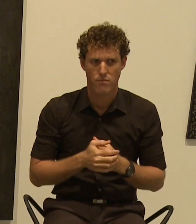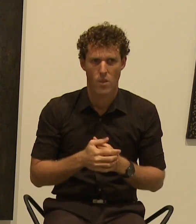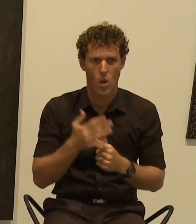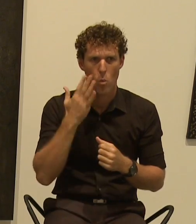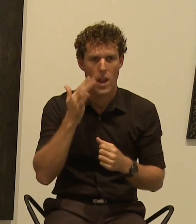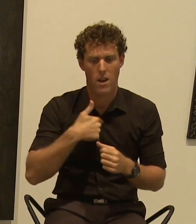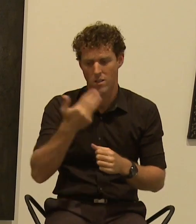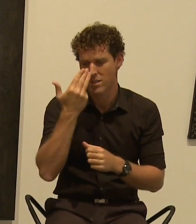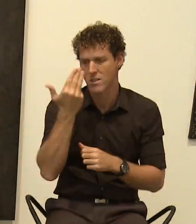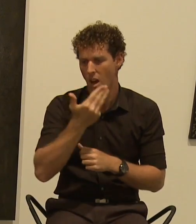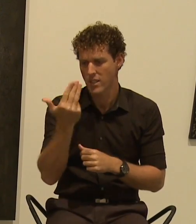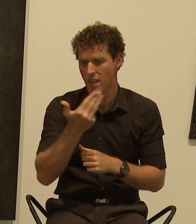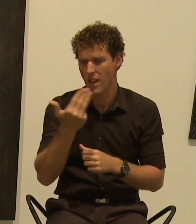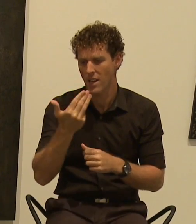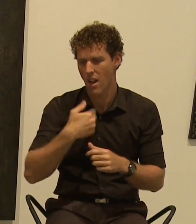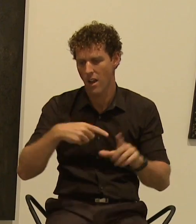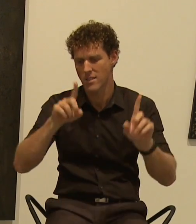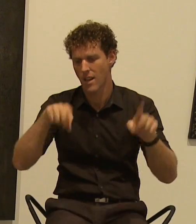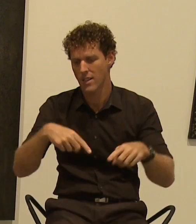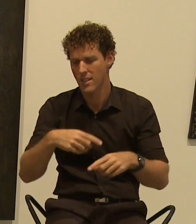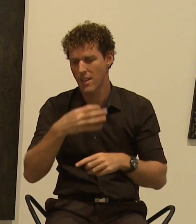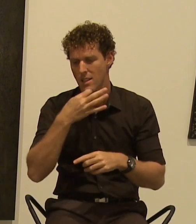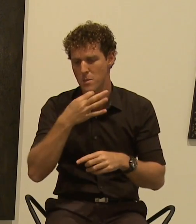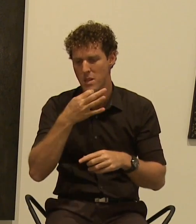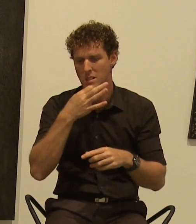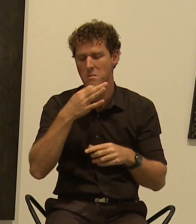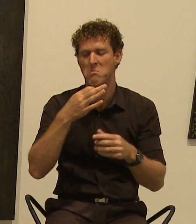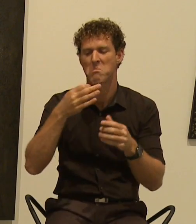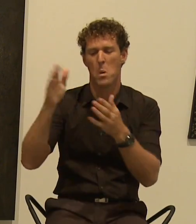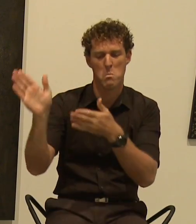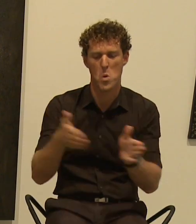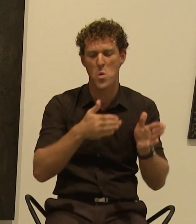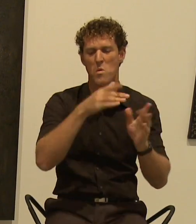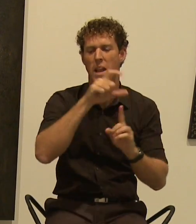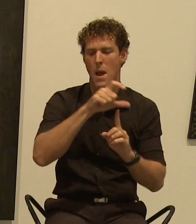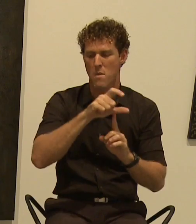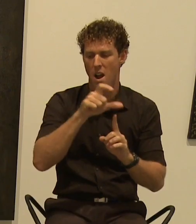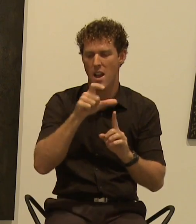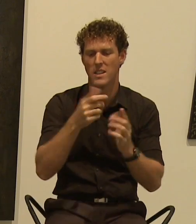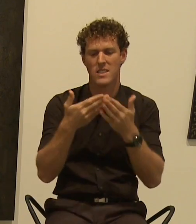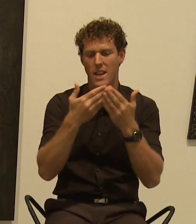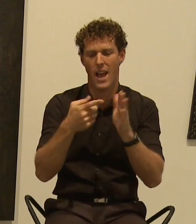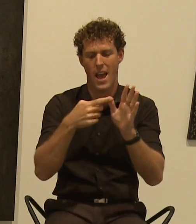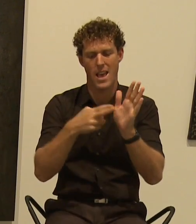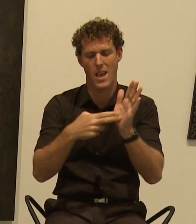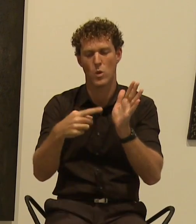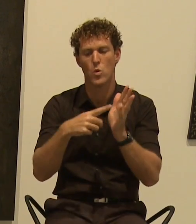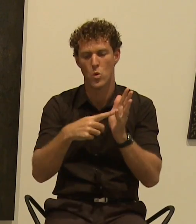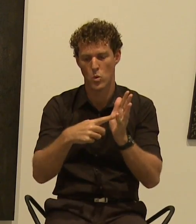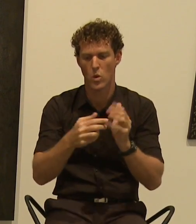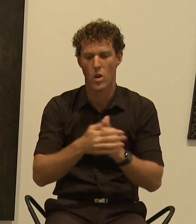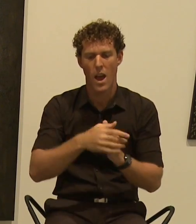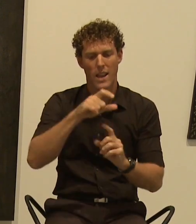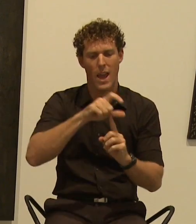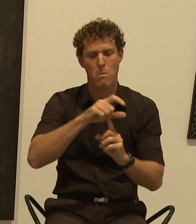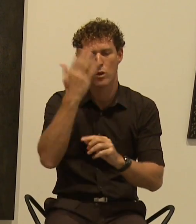when I was 19, I decided to move to Canberra to study at the ANU, at the Canberra